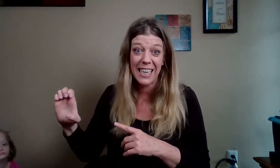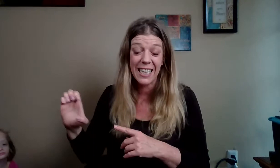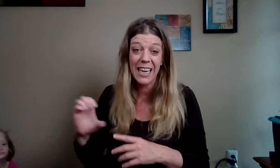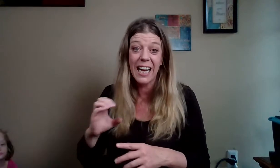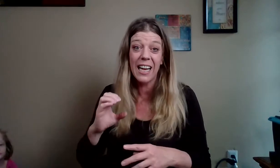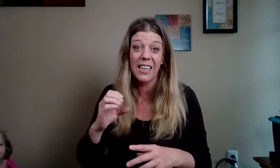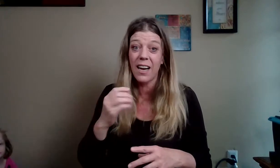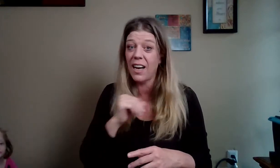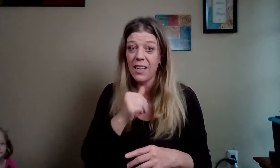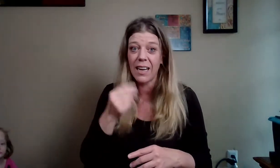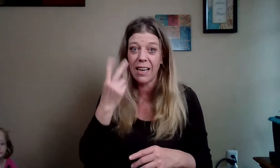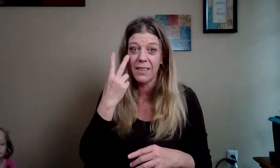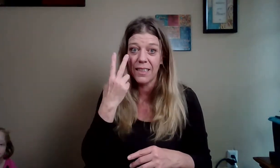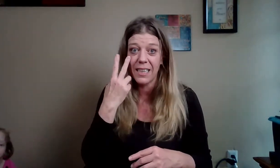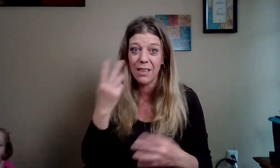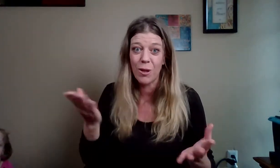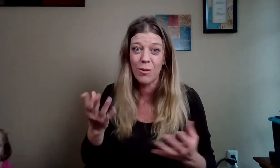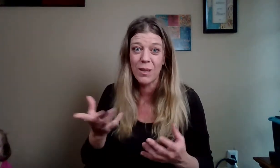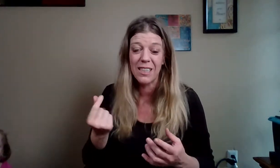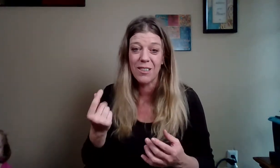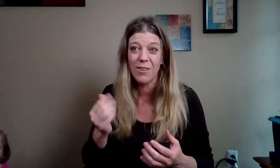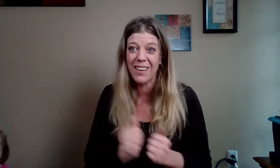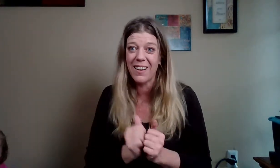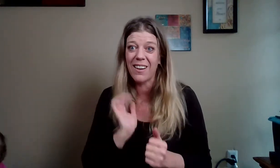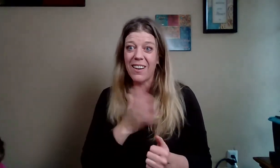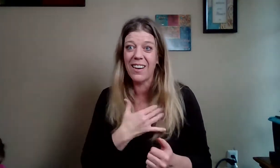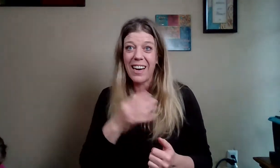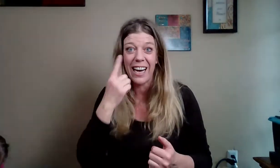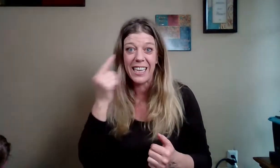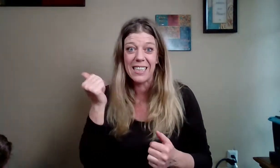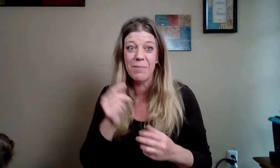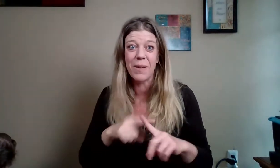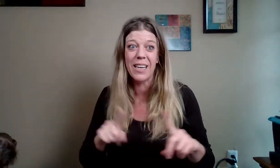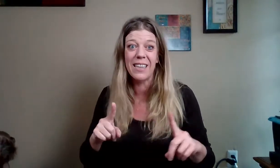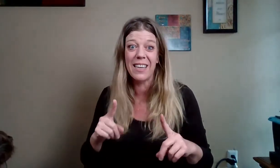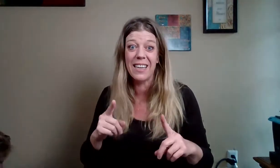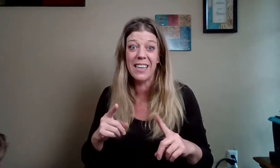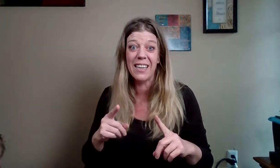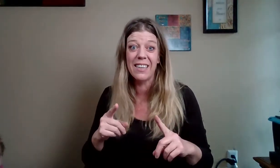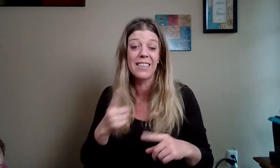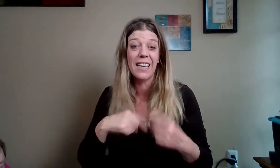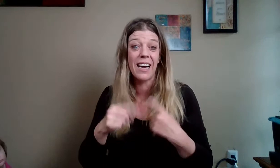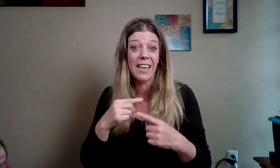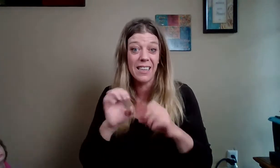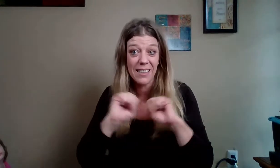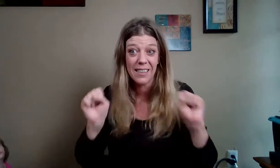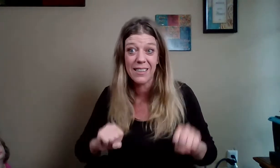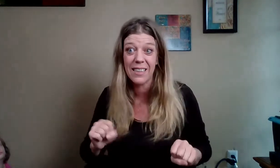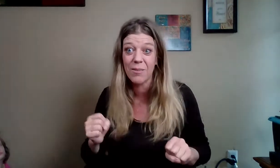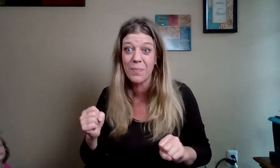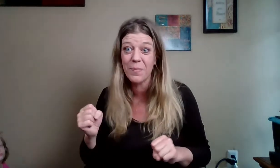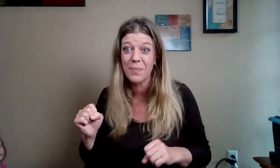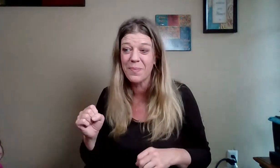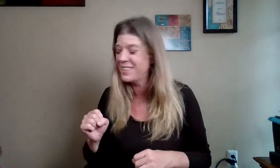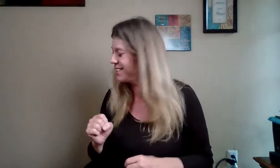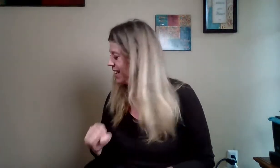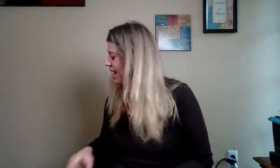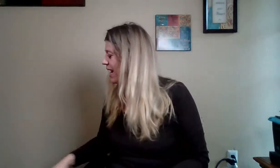see, not see what we do with our eyes, but the sign system.